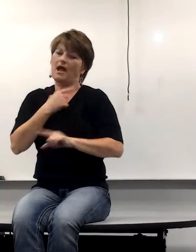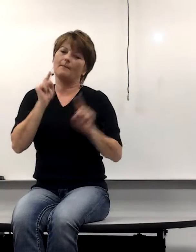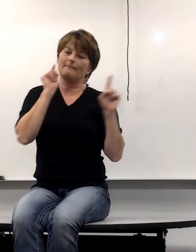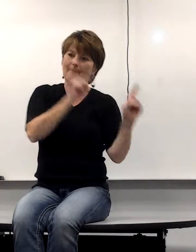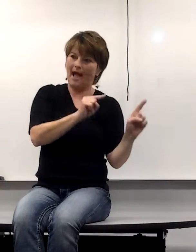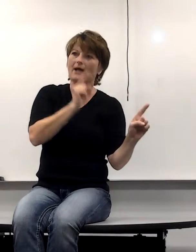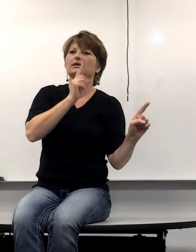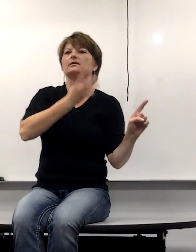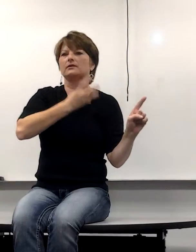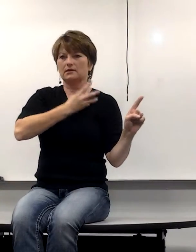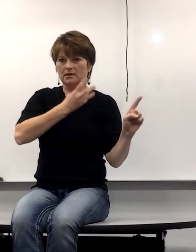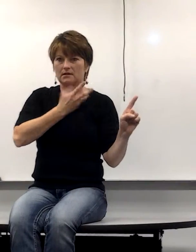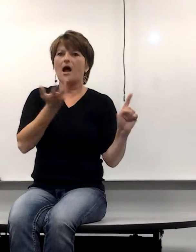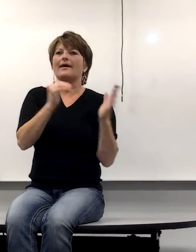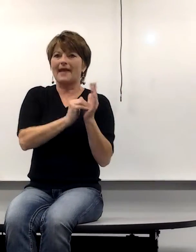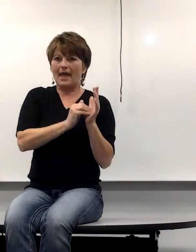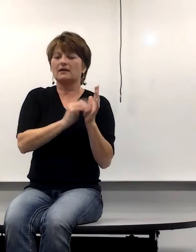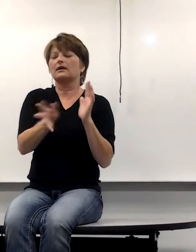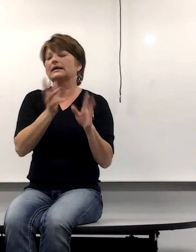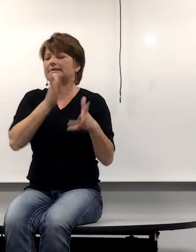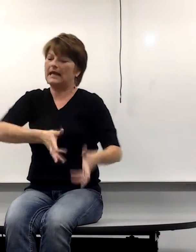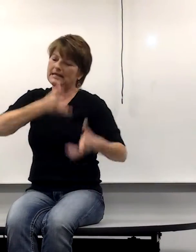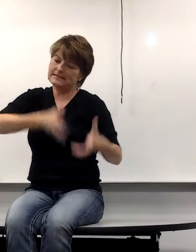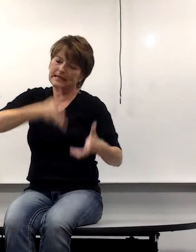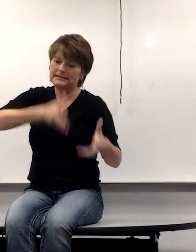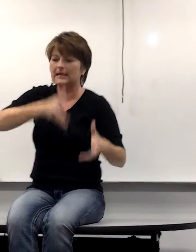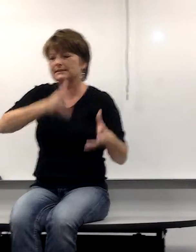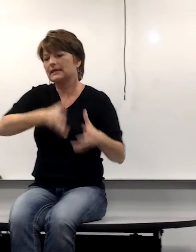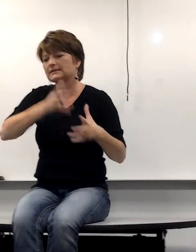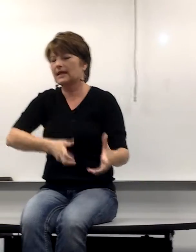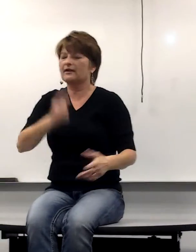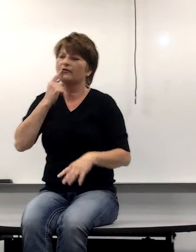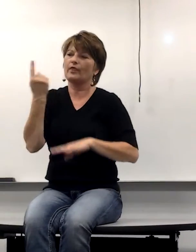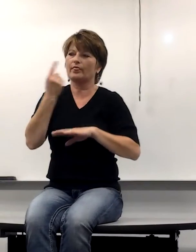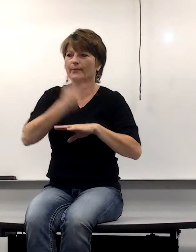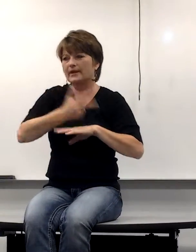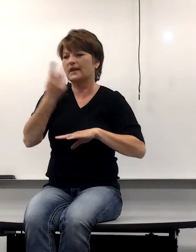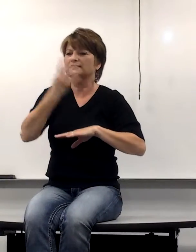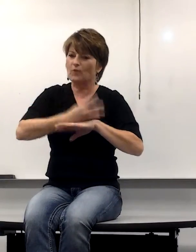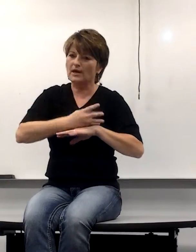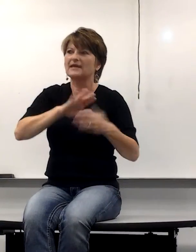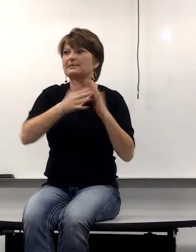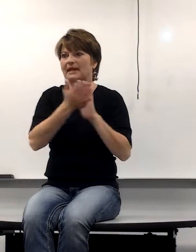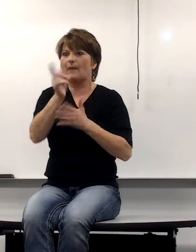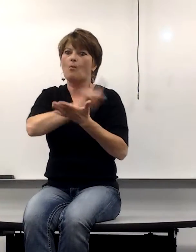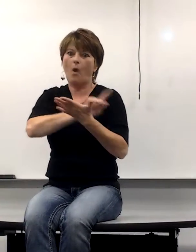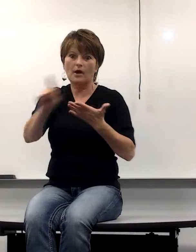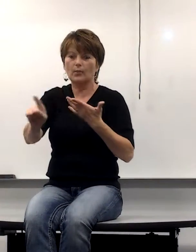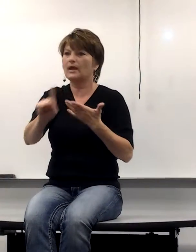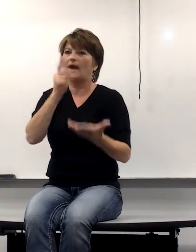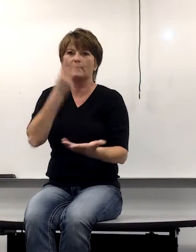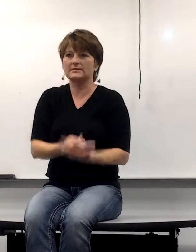I continued with the chemo again and again, and I continued with the vomiting.